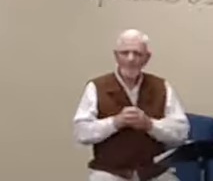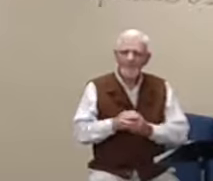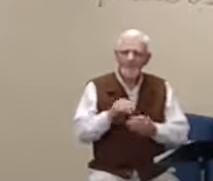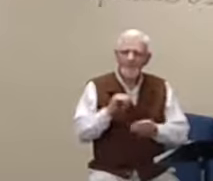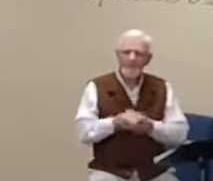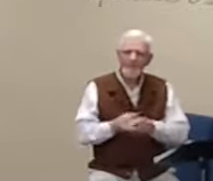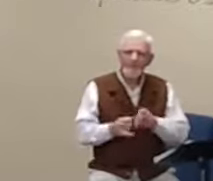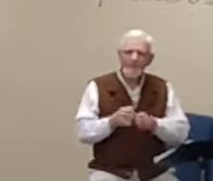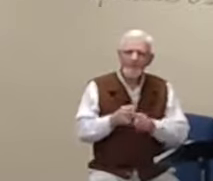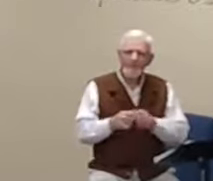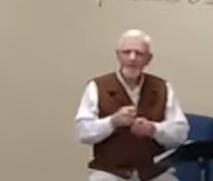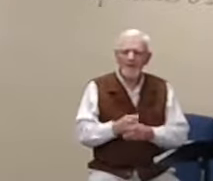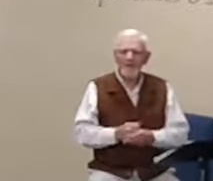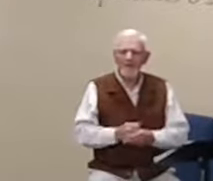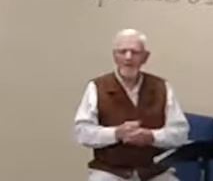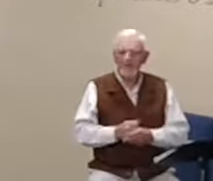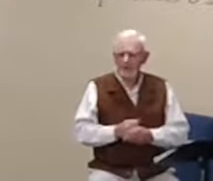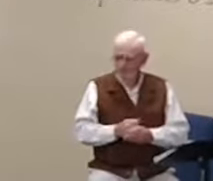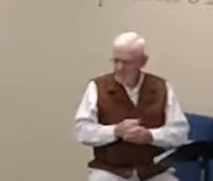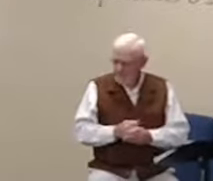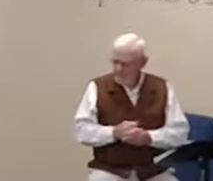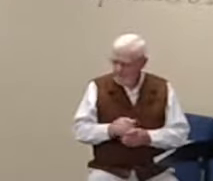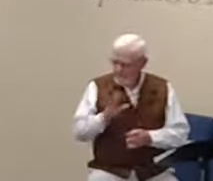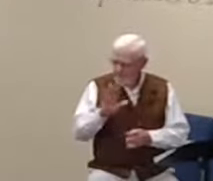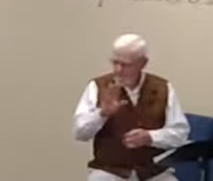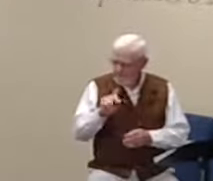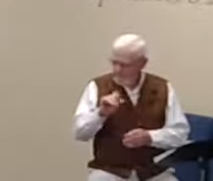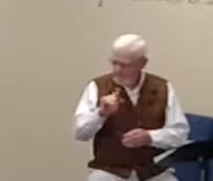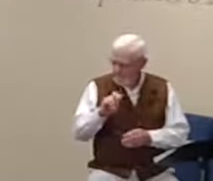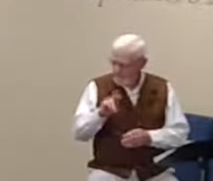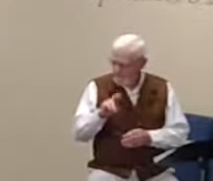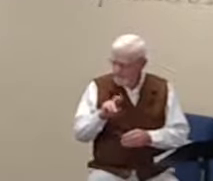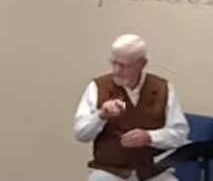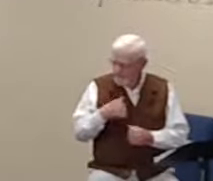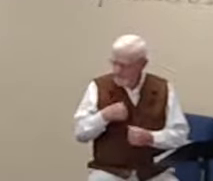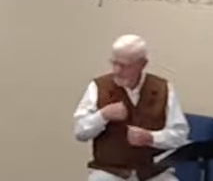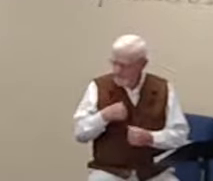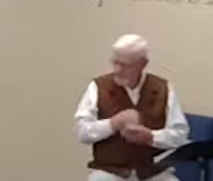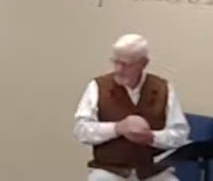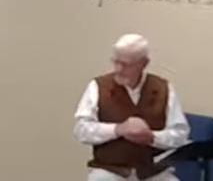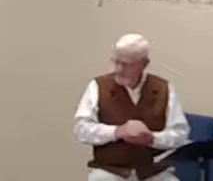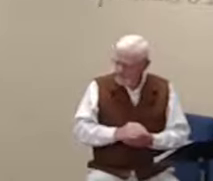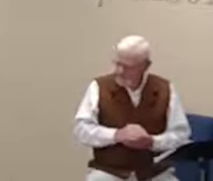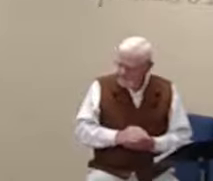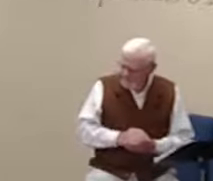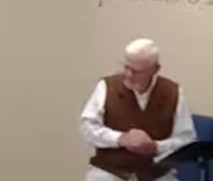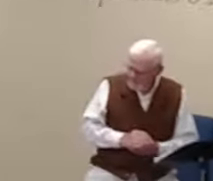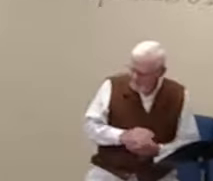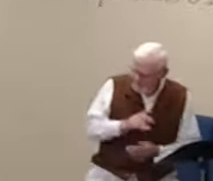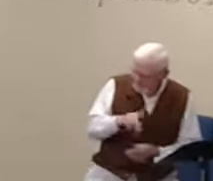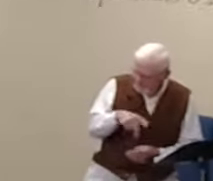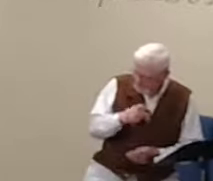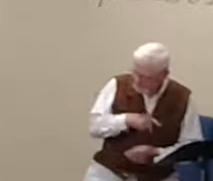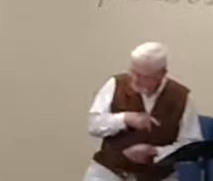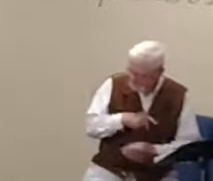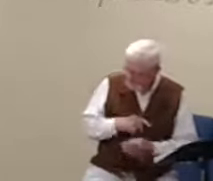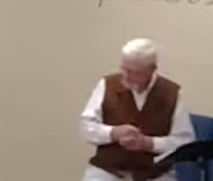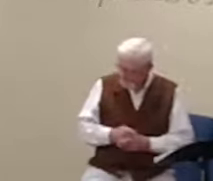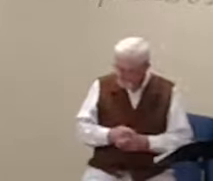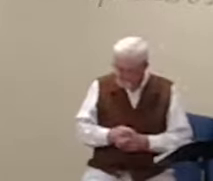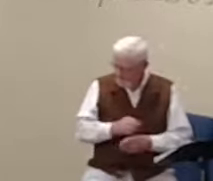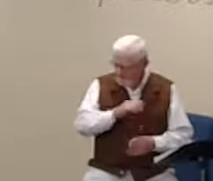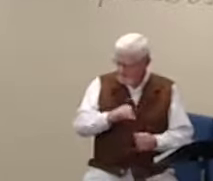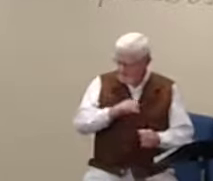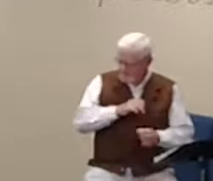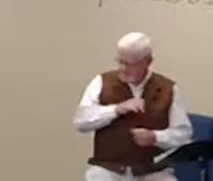pleasantly surprised. Your pastor has got, besides just having personality, he's got